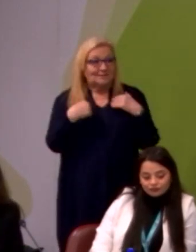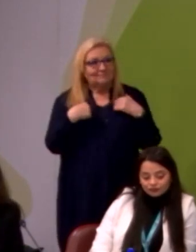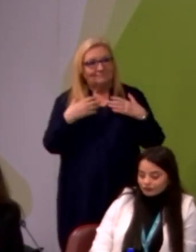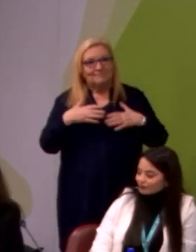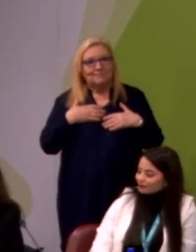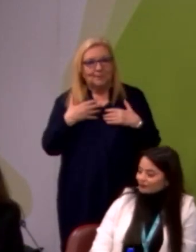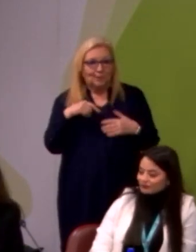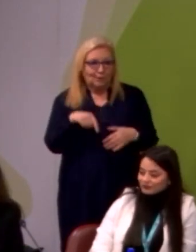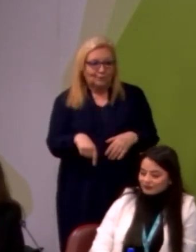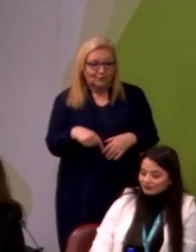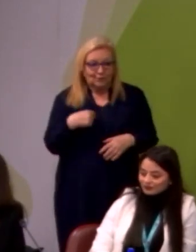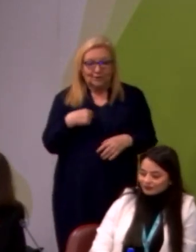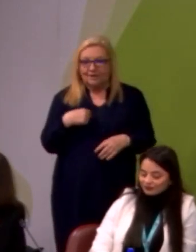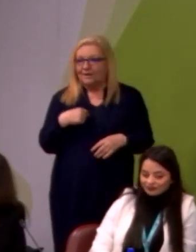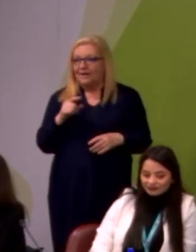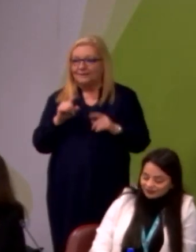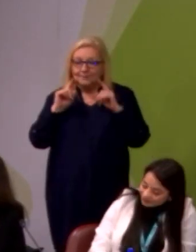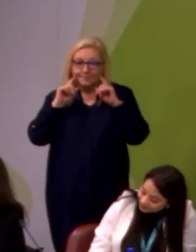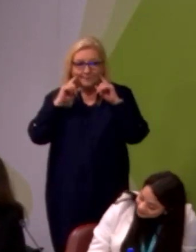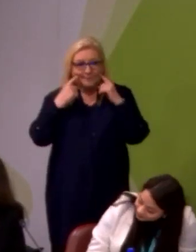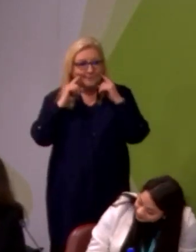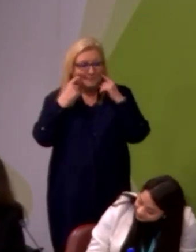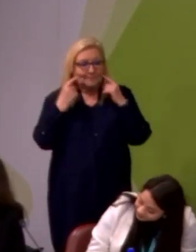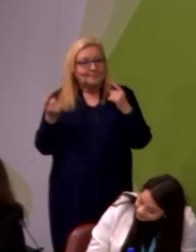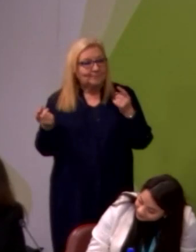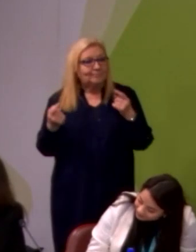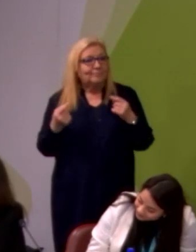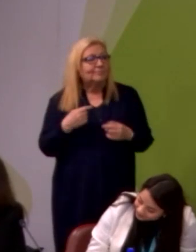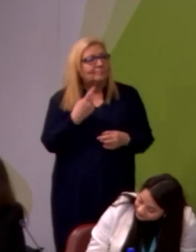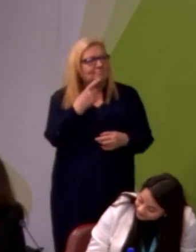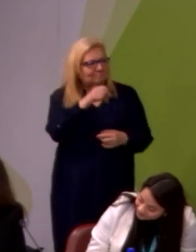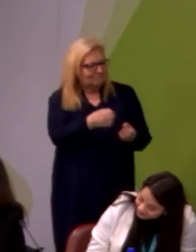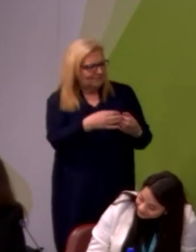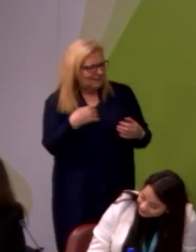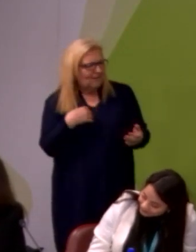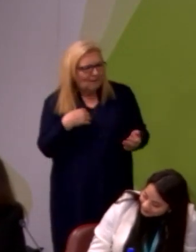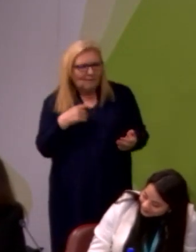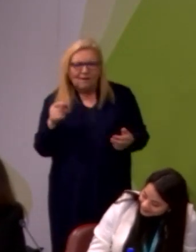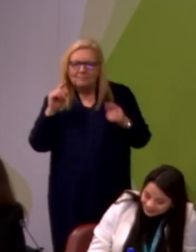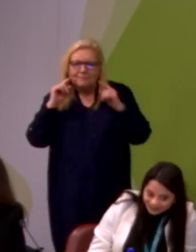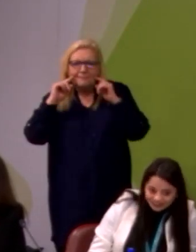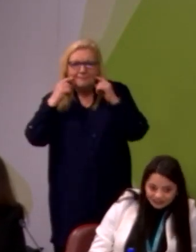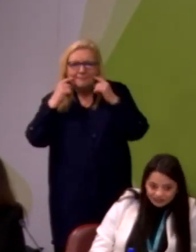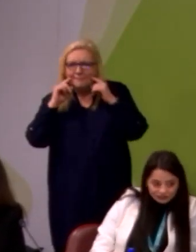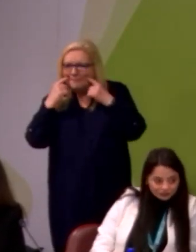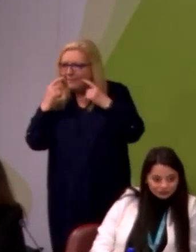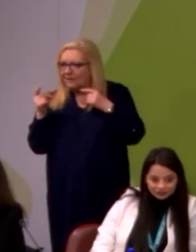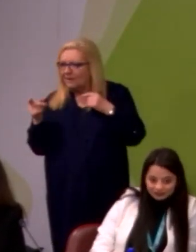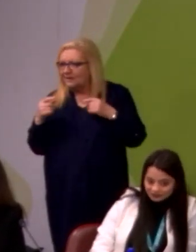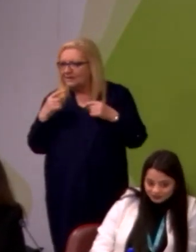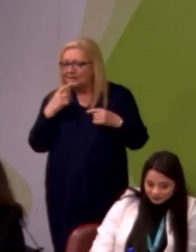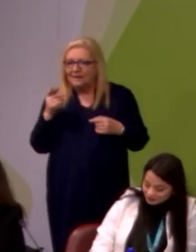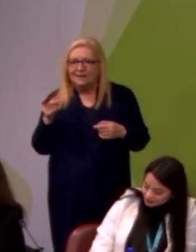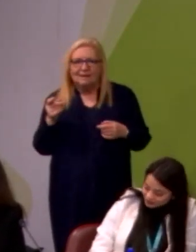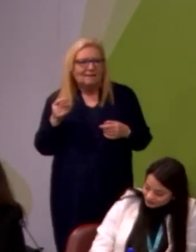here. And dimples, which I think one day someone once said to me that, oh, that's a defect. And I thought, oh no,